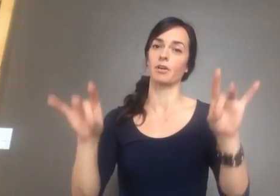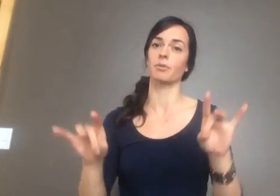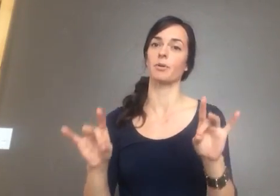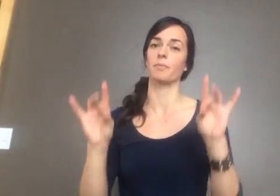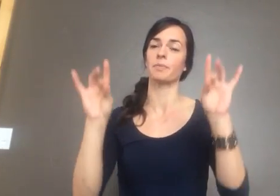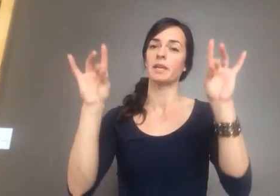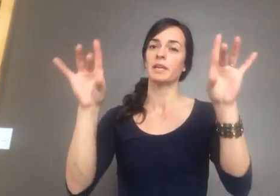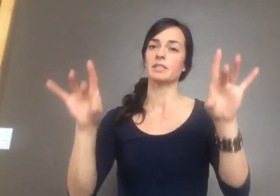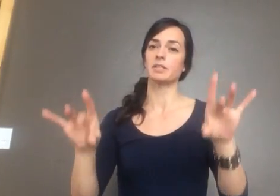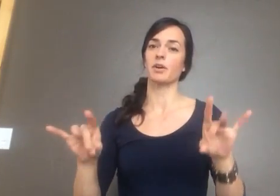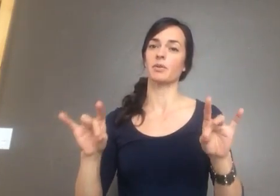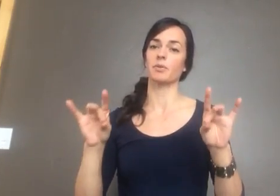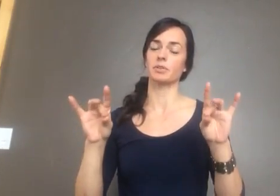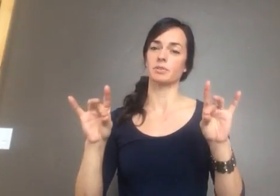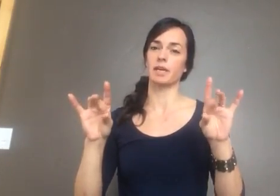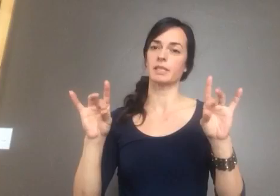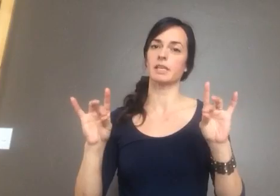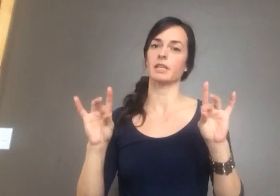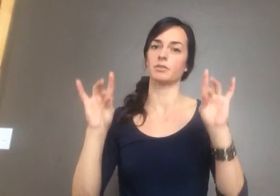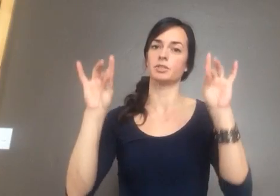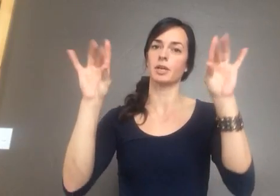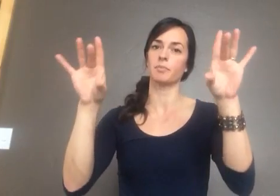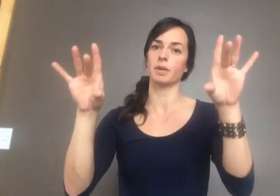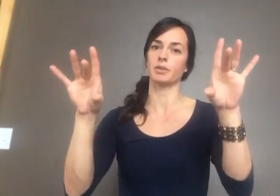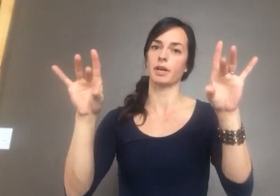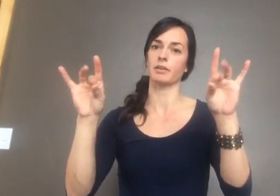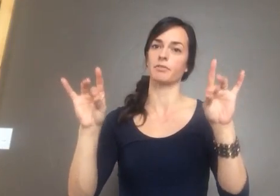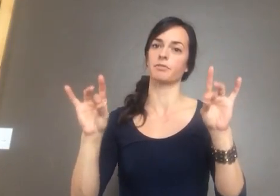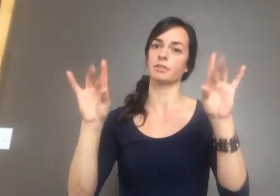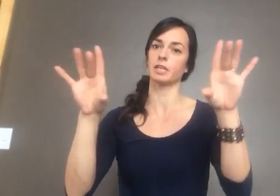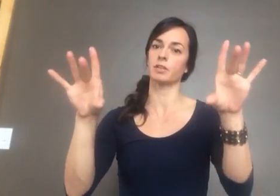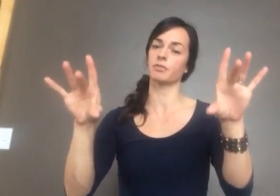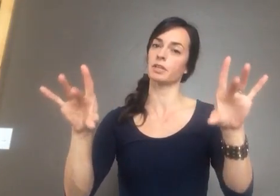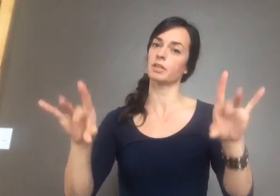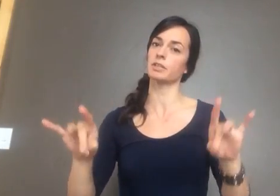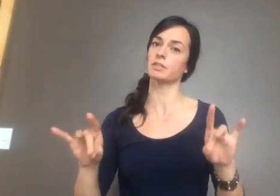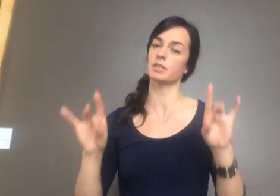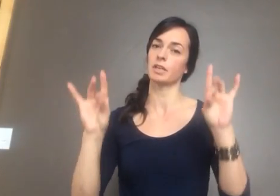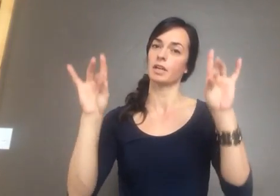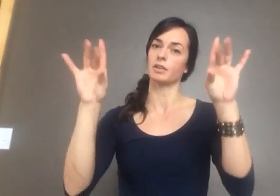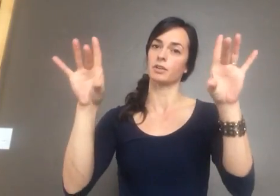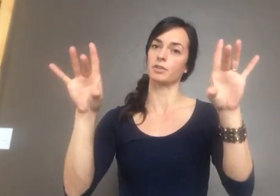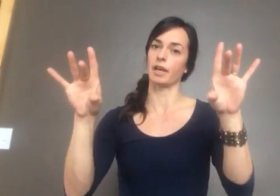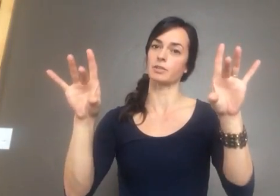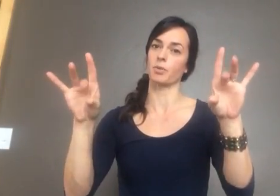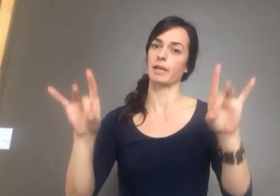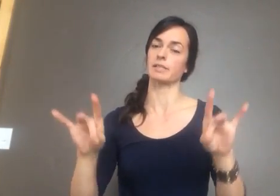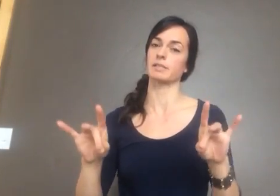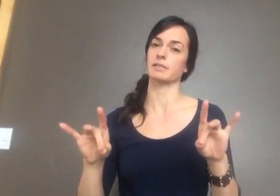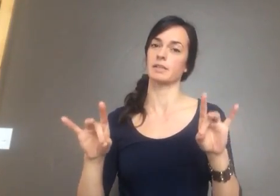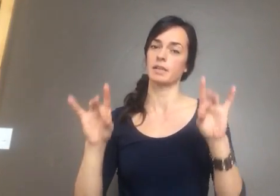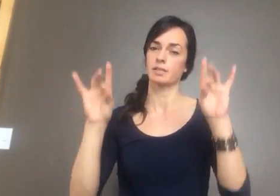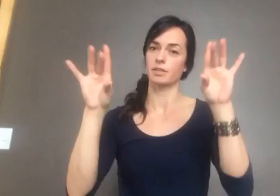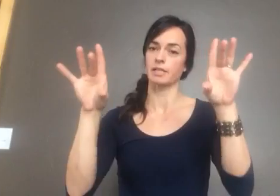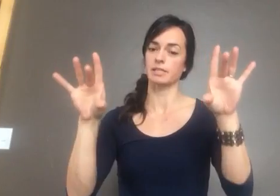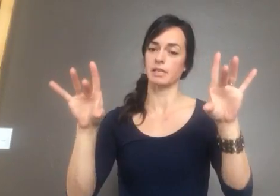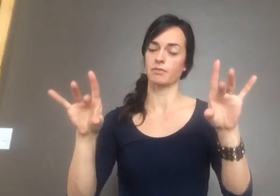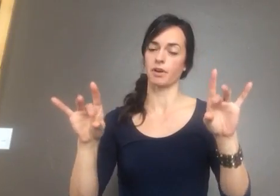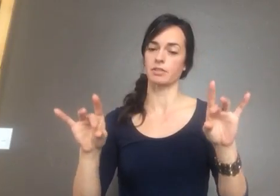kangaroo. So to make the sign, you jump and you kind of flick your fingers. You can do that twice. So that's the sign for